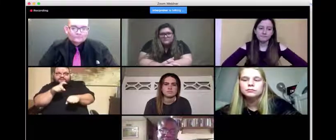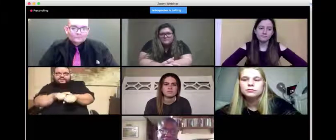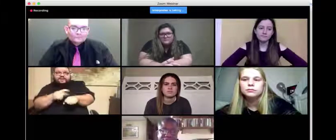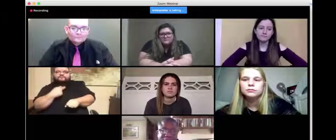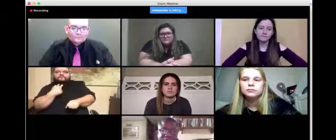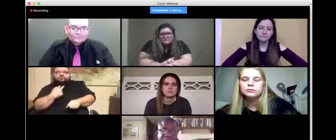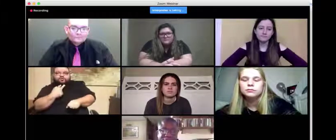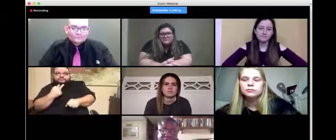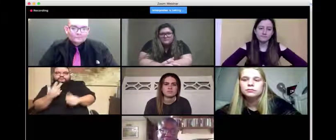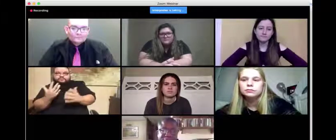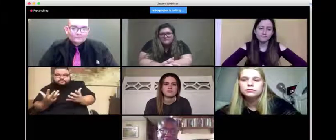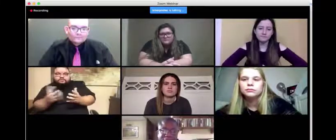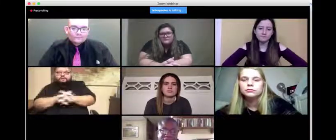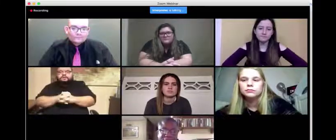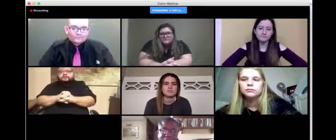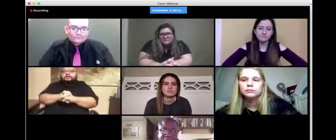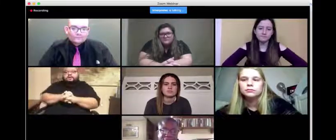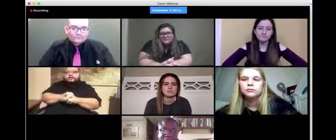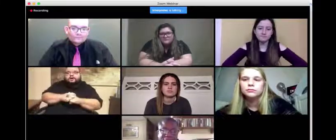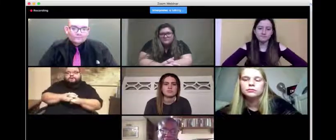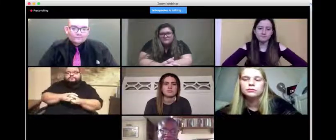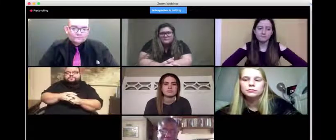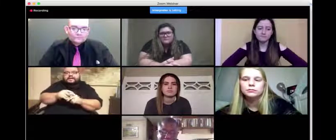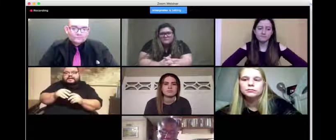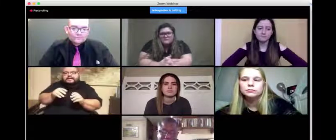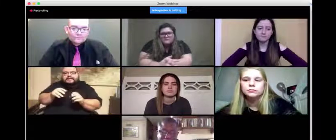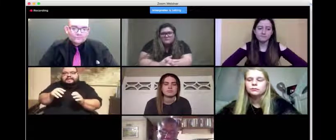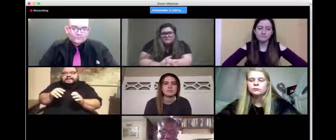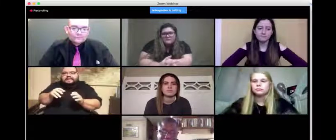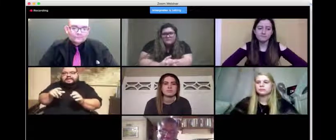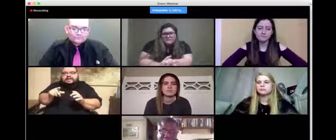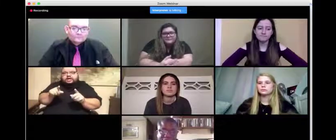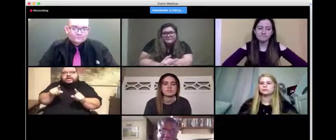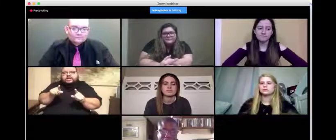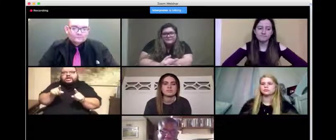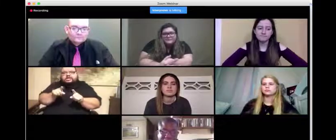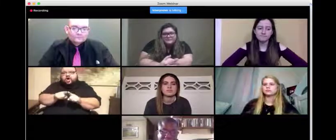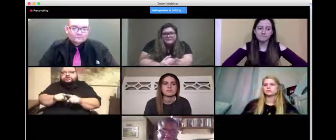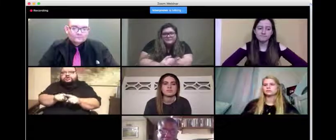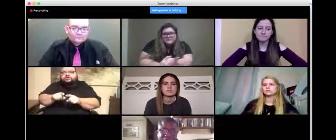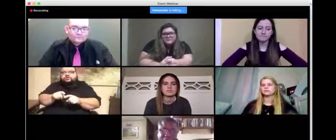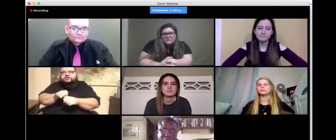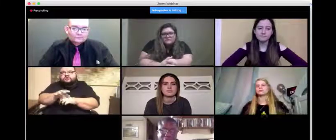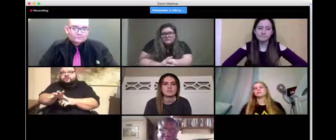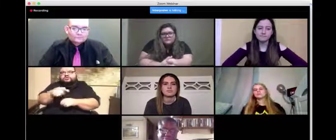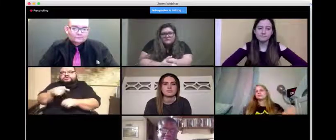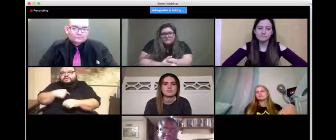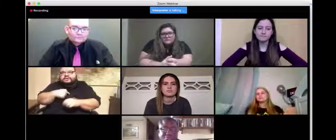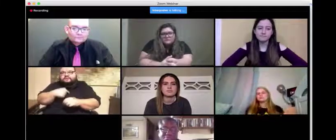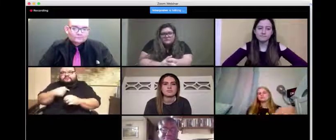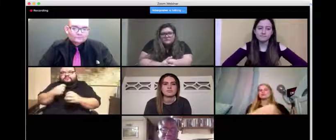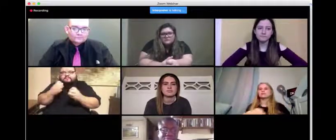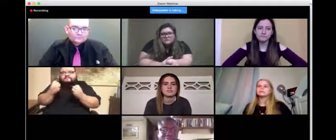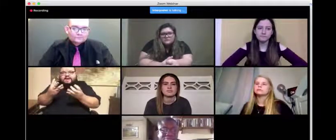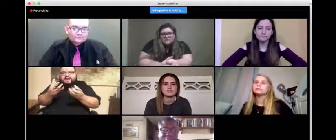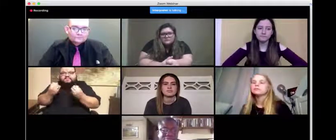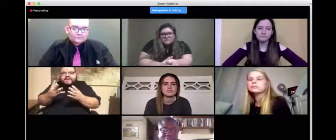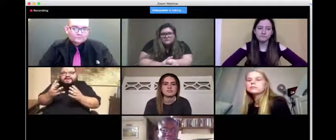So it's also really influenced me and about many negative people who have insulted